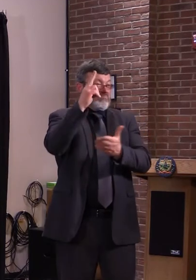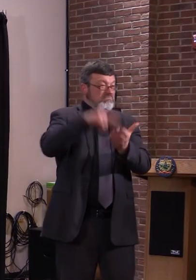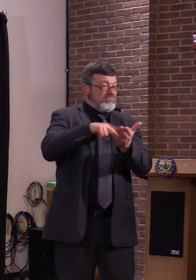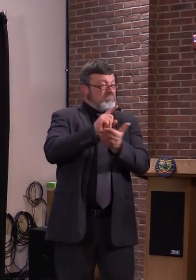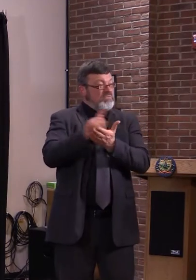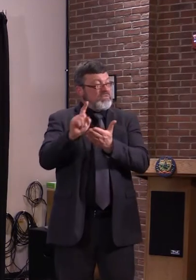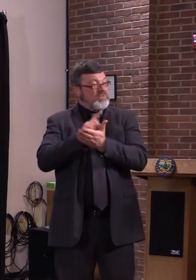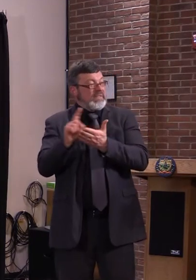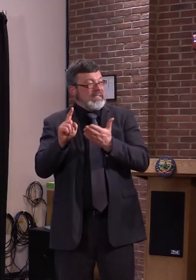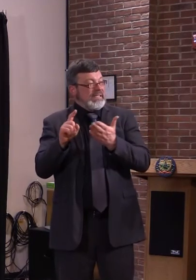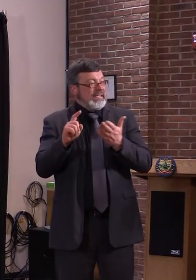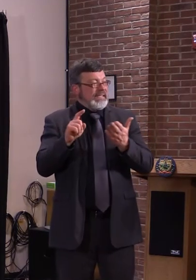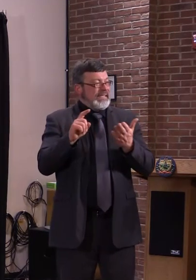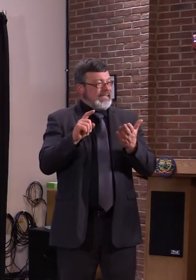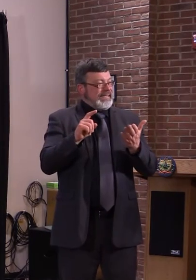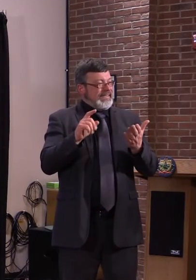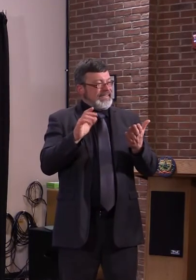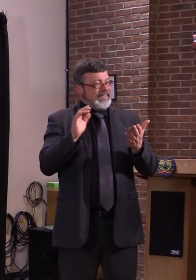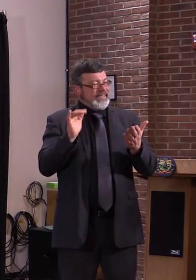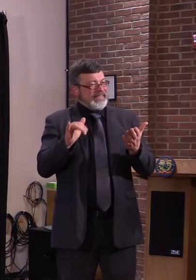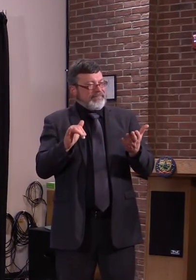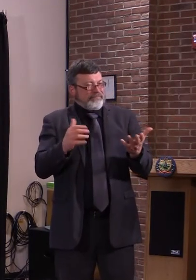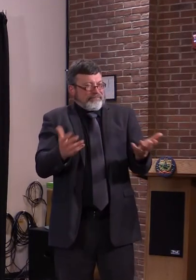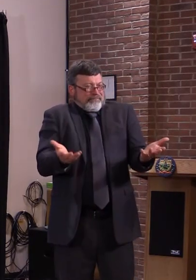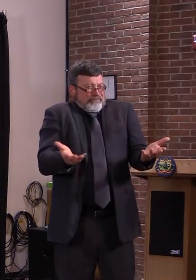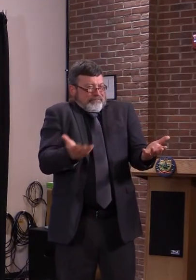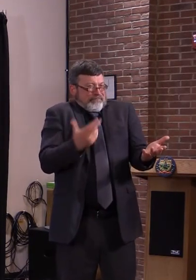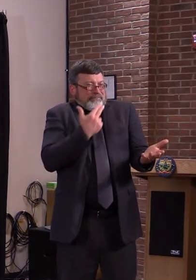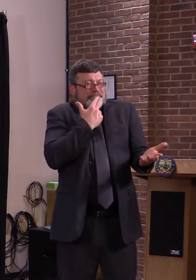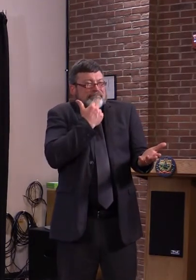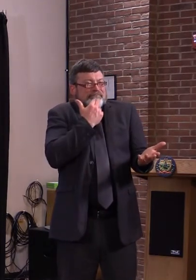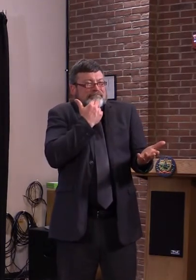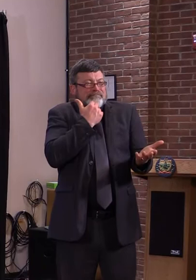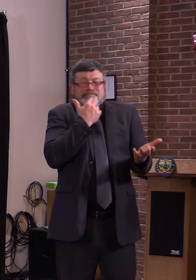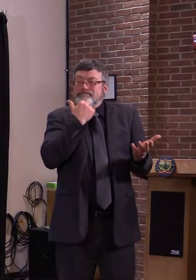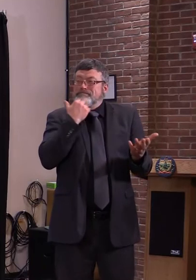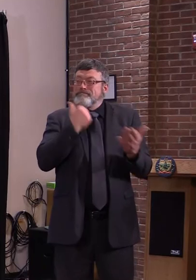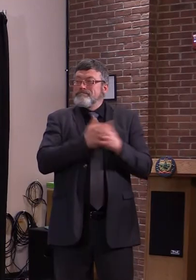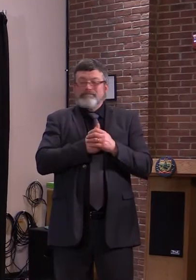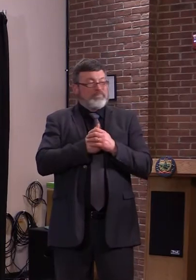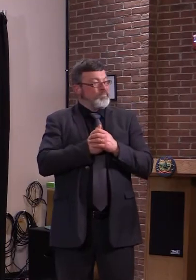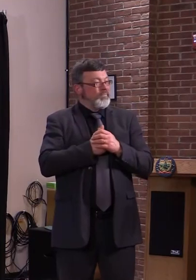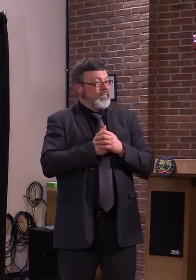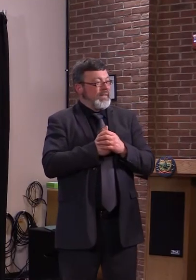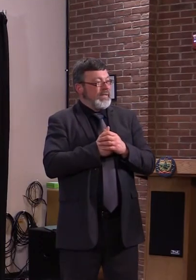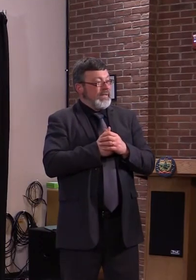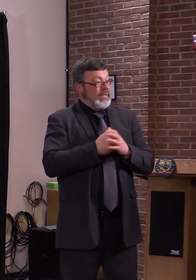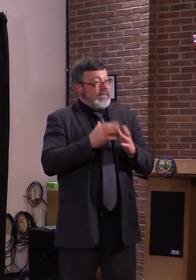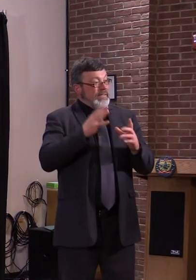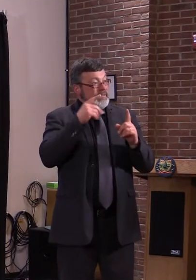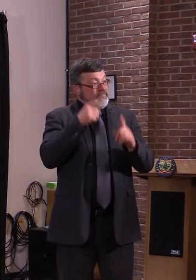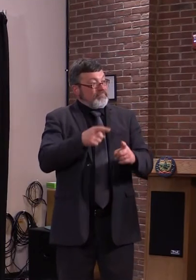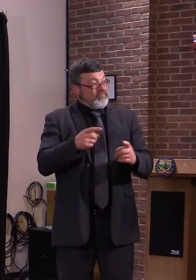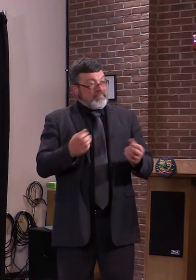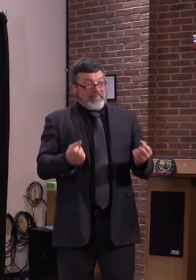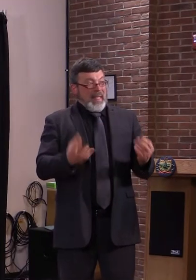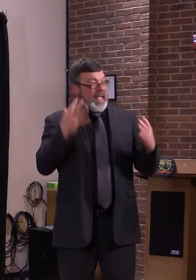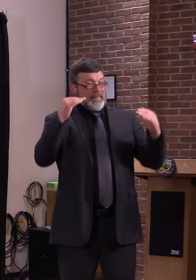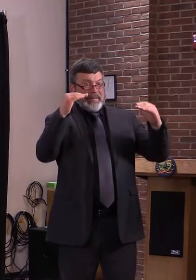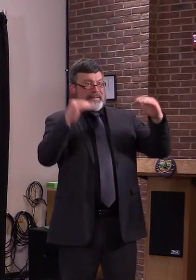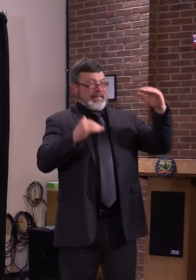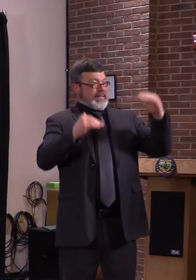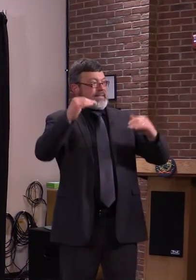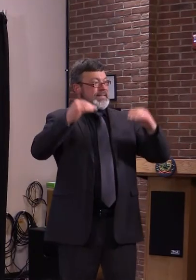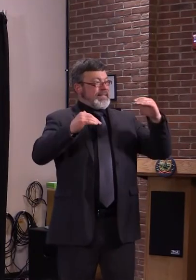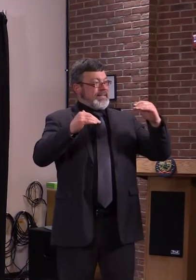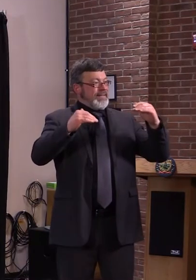but a minor fraction. We can't know what fraction it is because we really don't have a good handle on how many